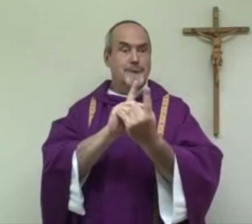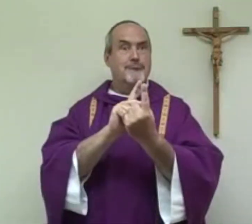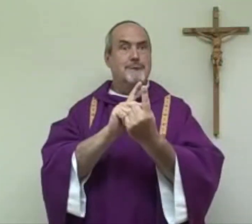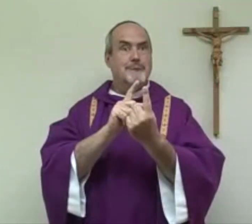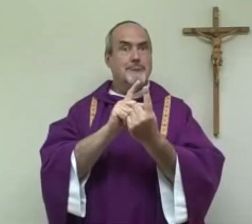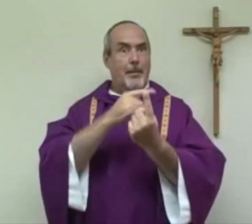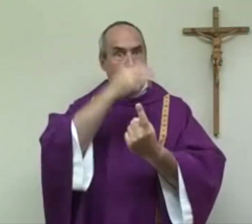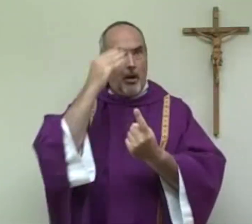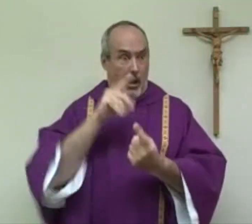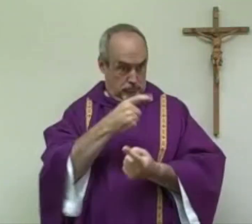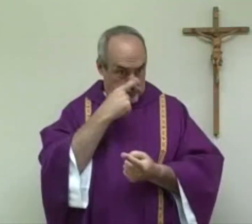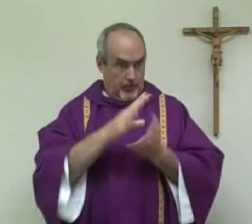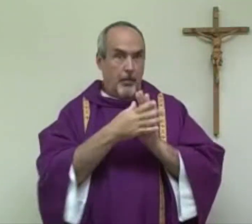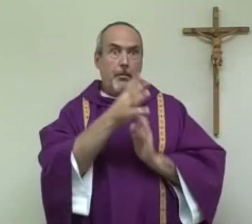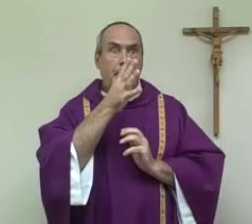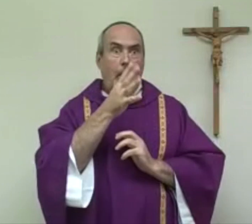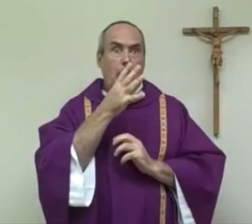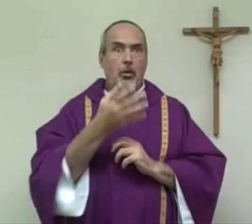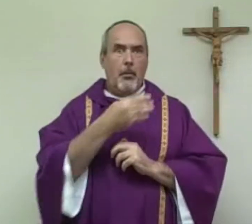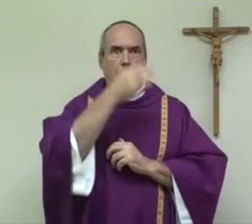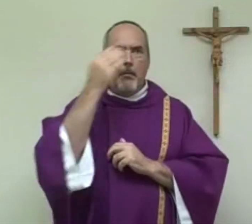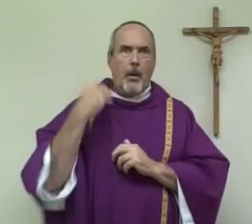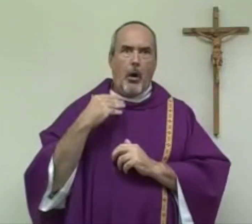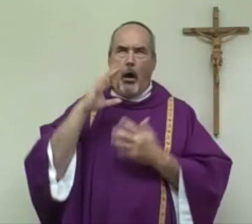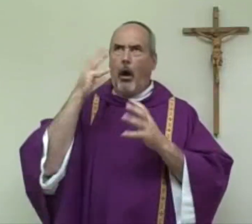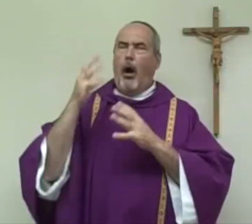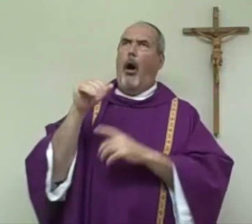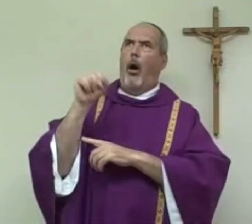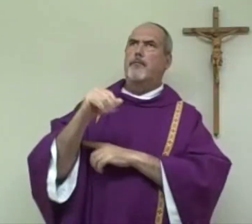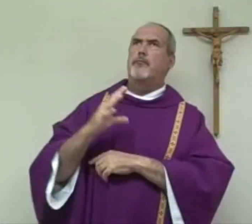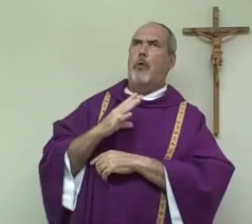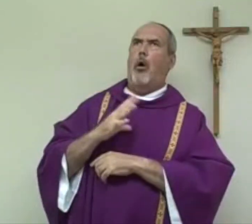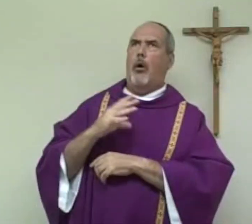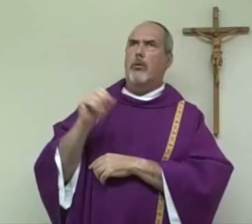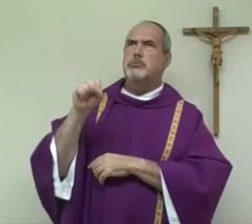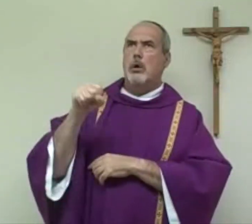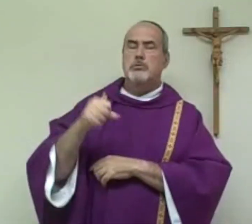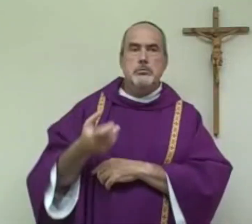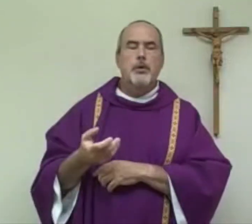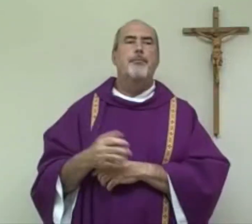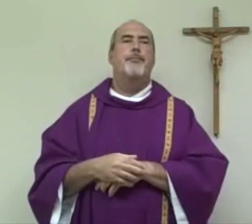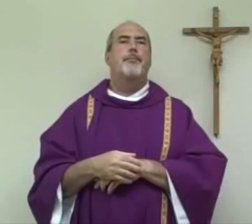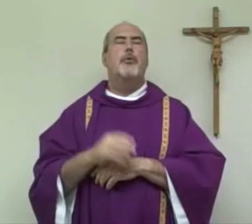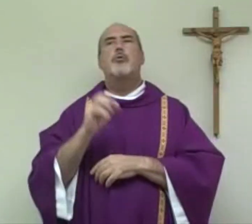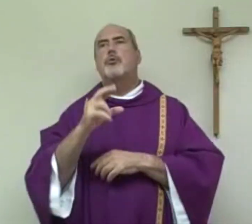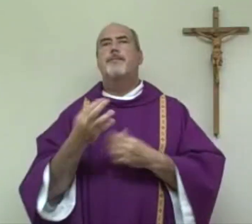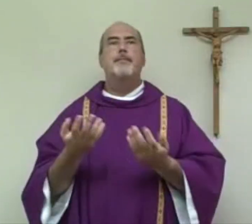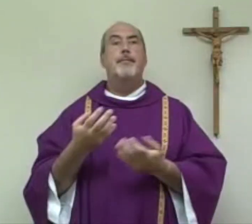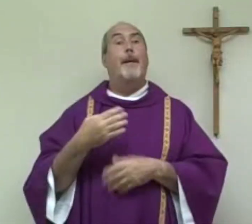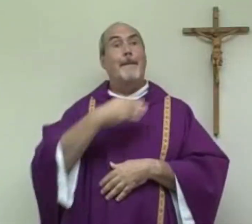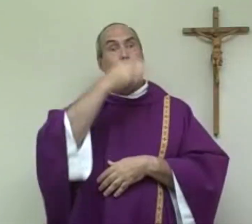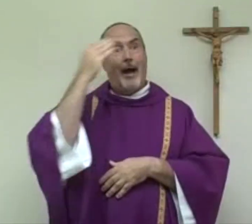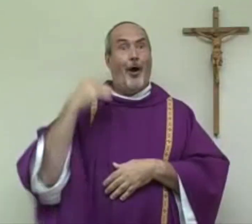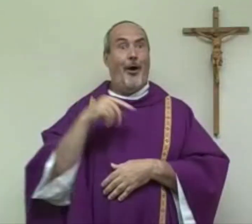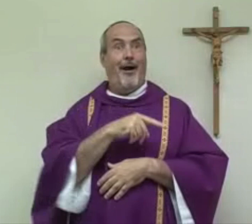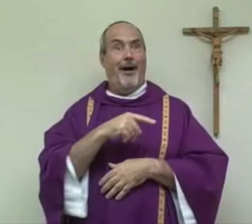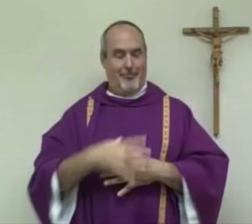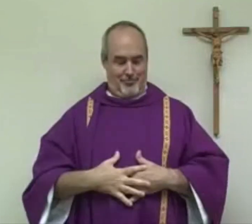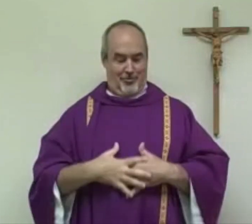We see where the angel comes to meet Mary and asks her to be a mother, and she agrees.